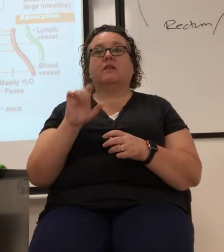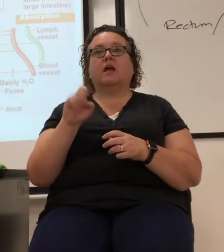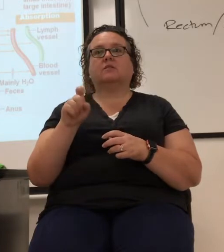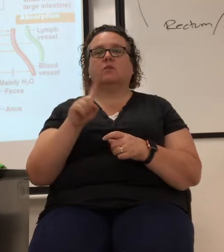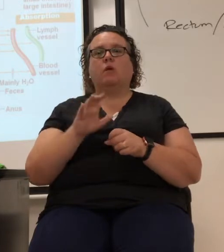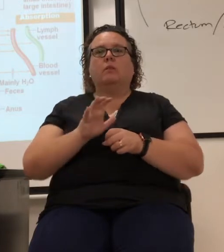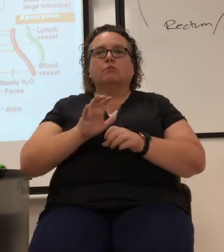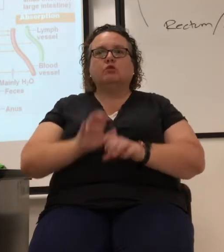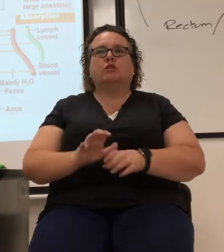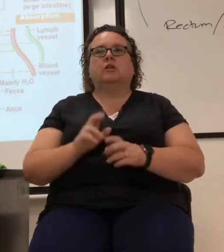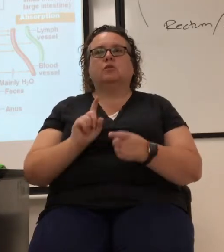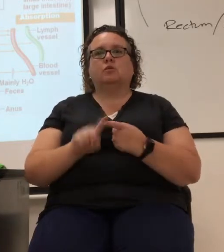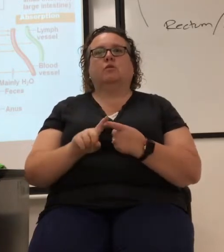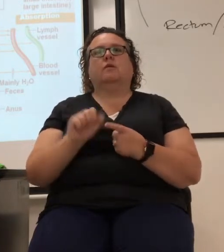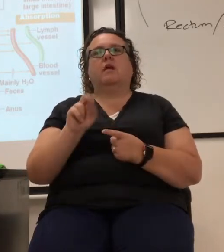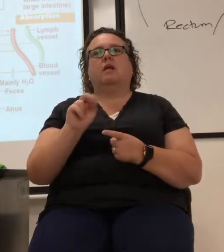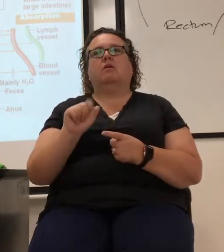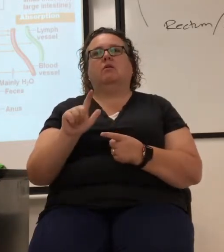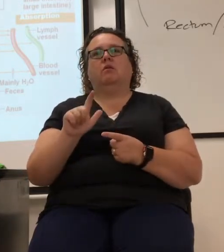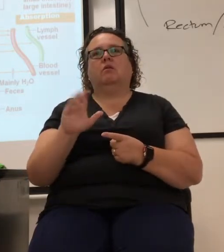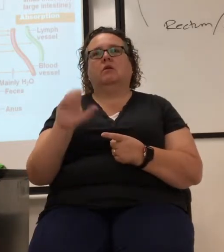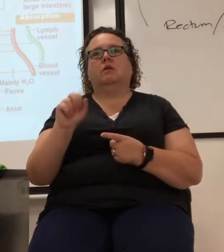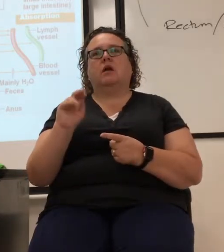anal canal.